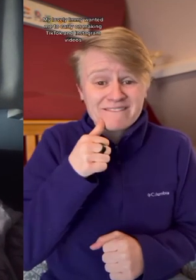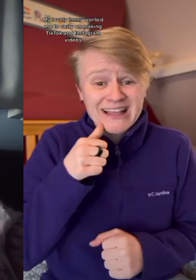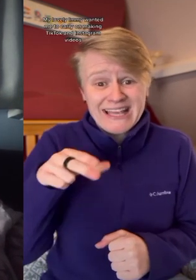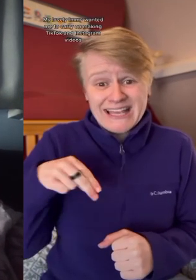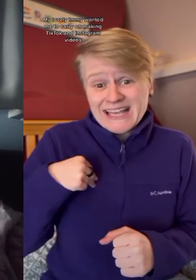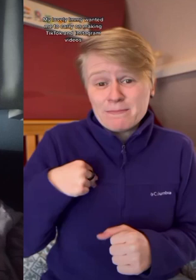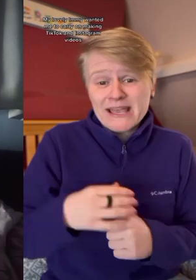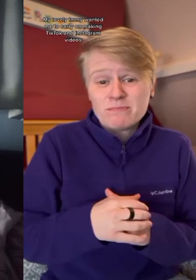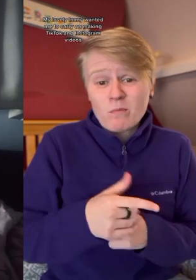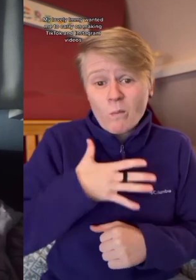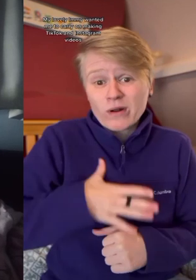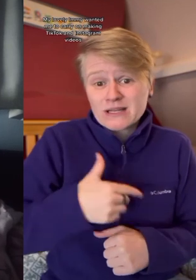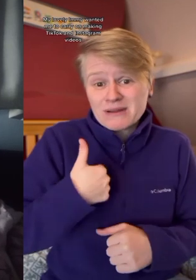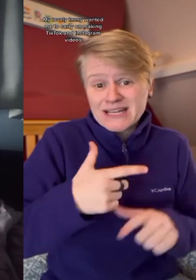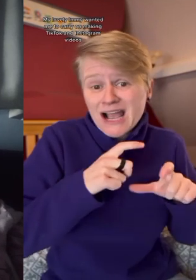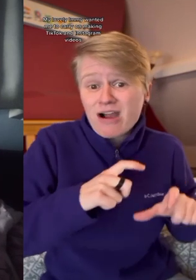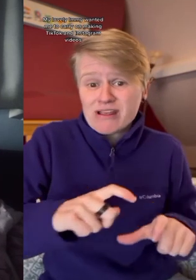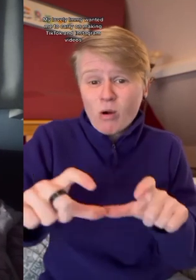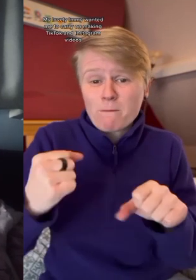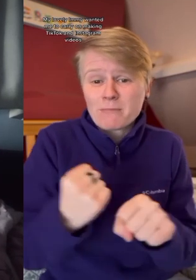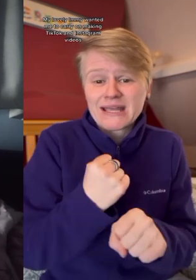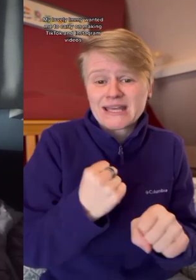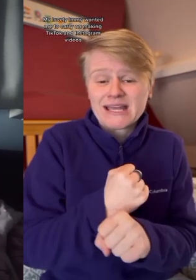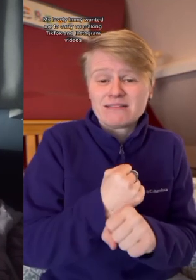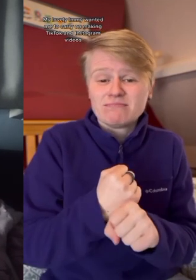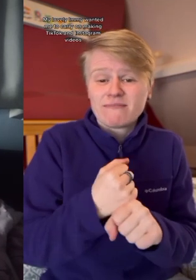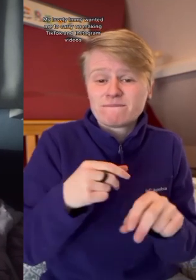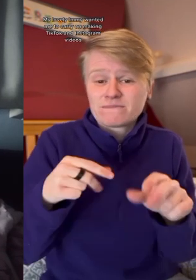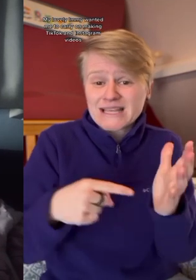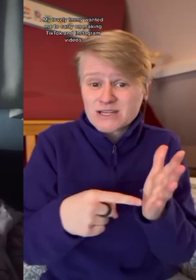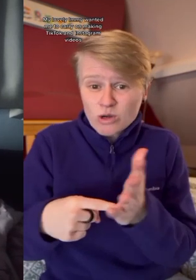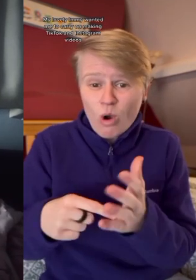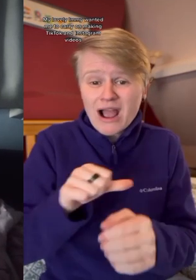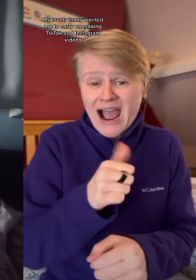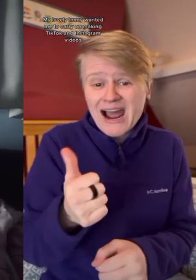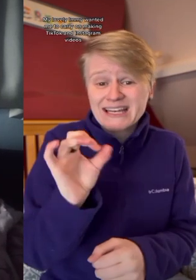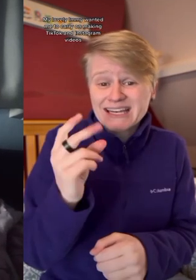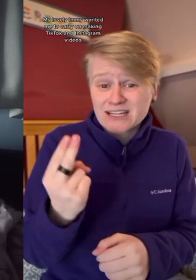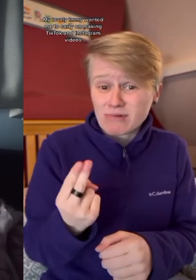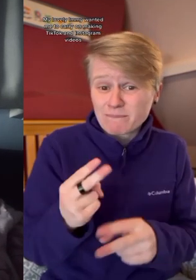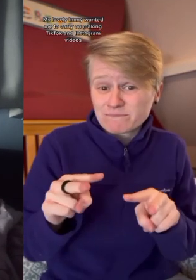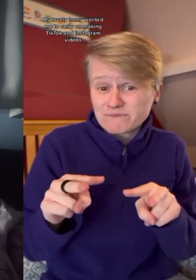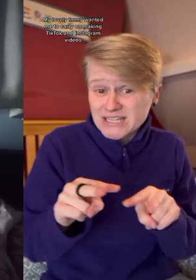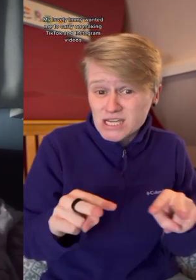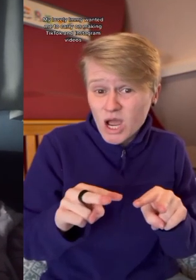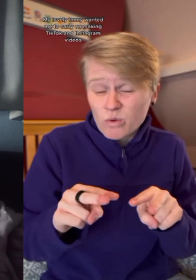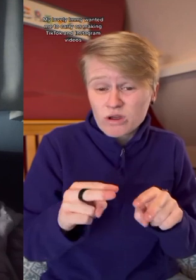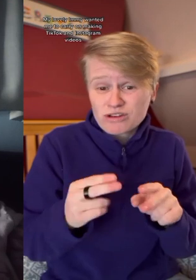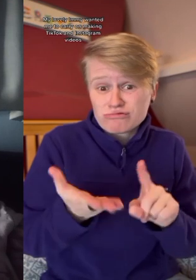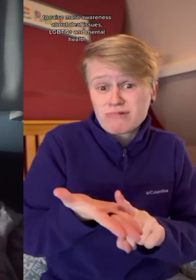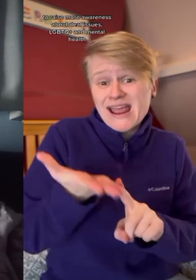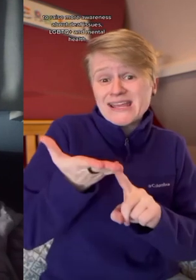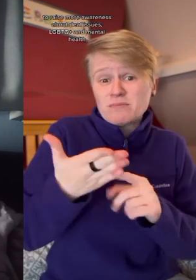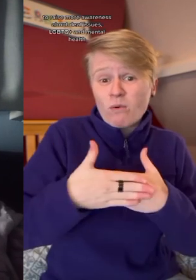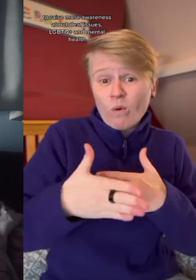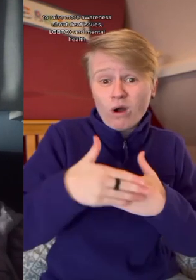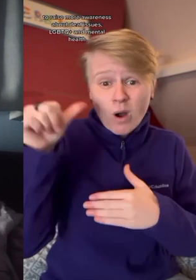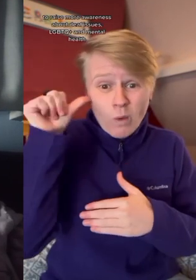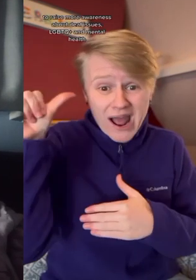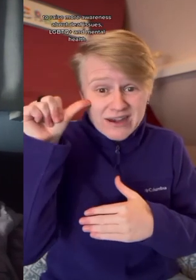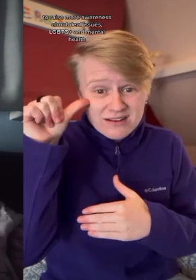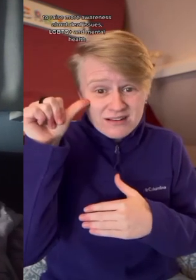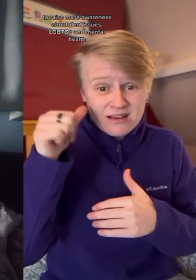My lovely Emmy wanted me to carry on making TikTok and Instagram video to raise